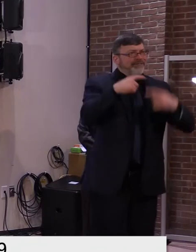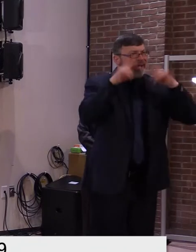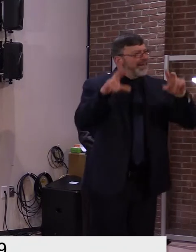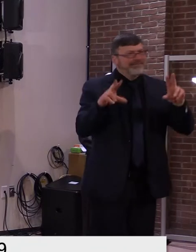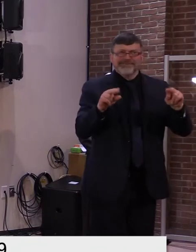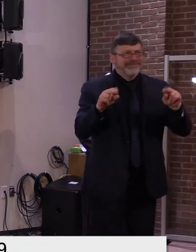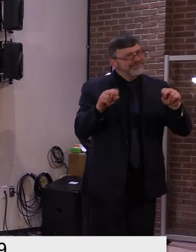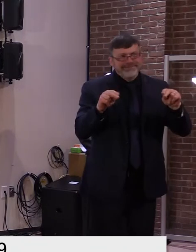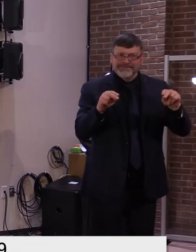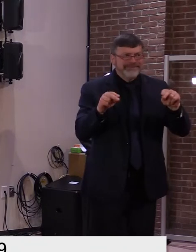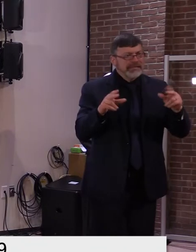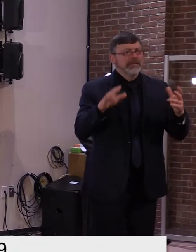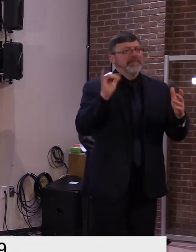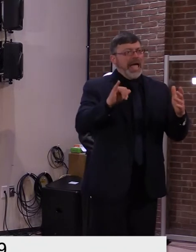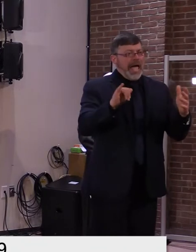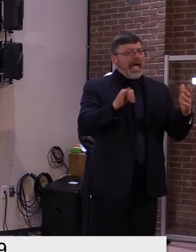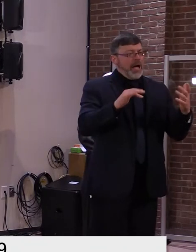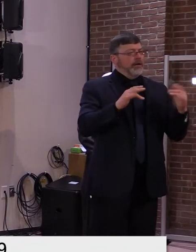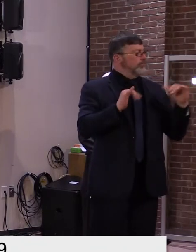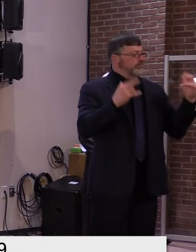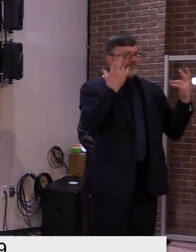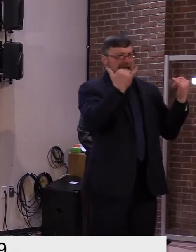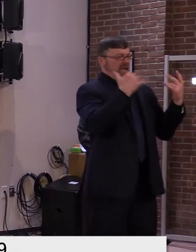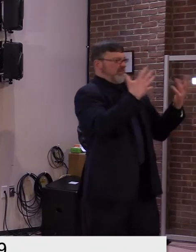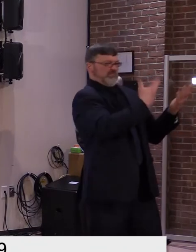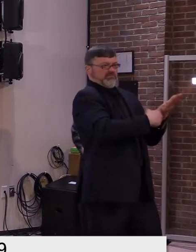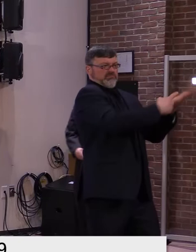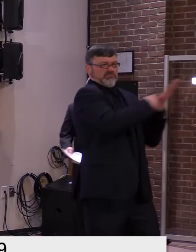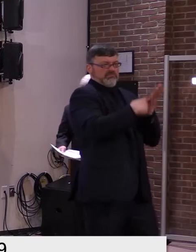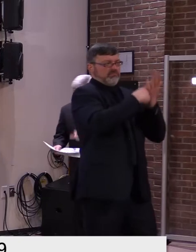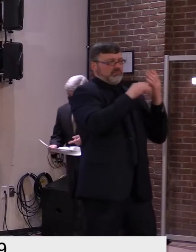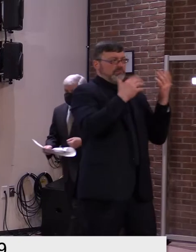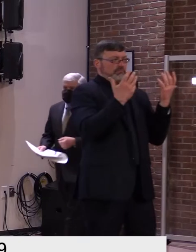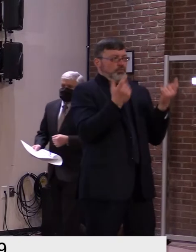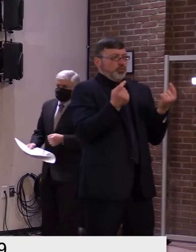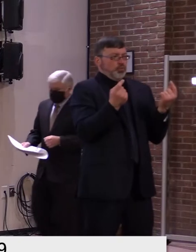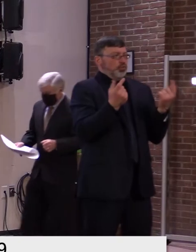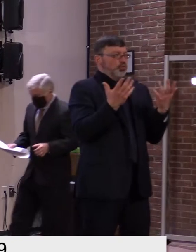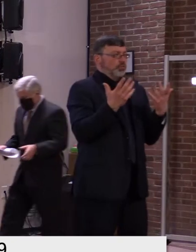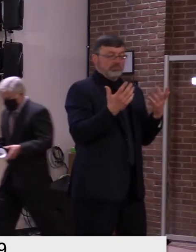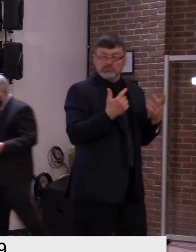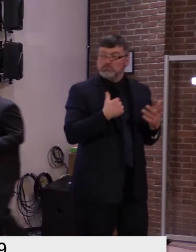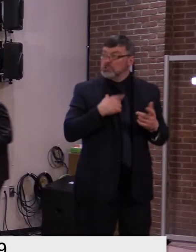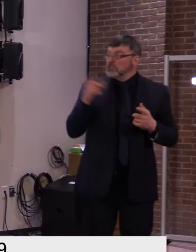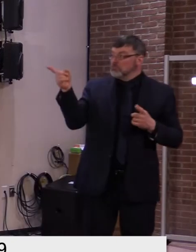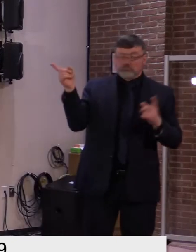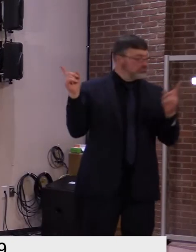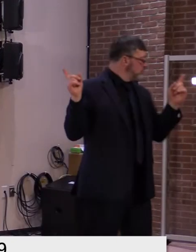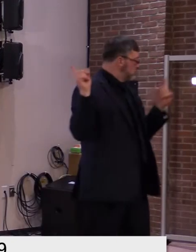vaccination. Anything you want to offer, Secretary Smith?